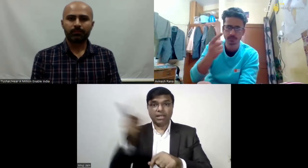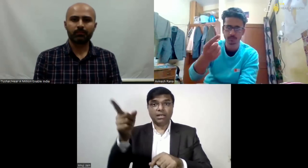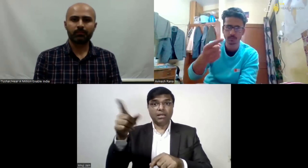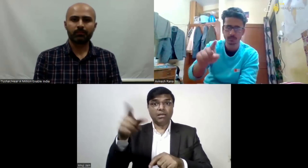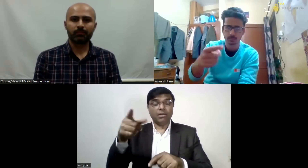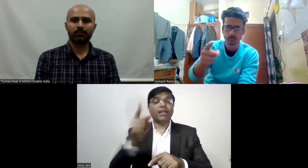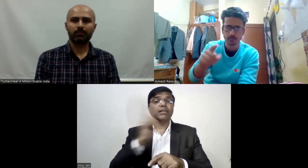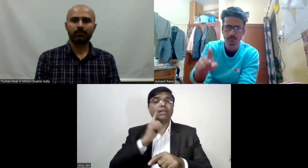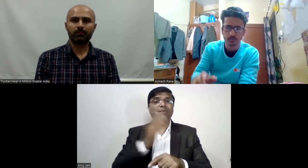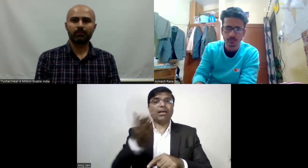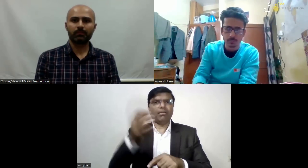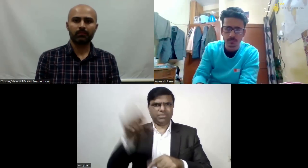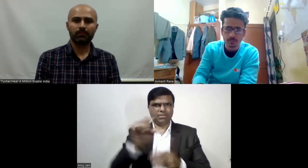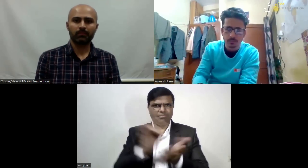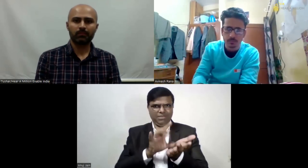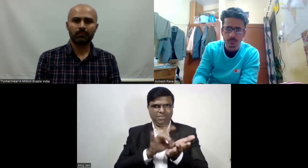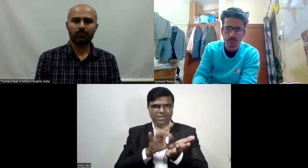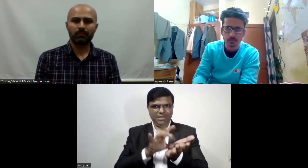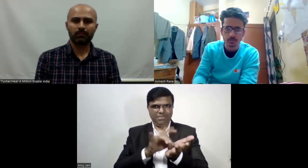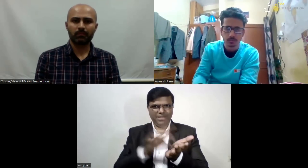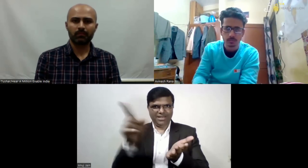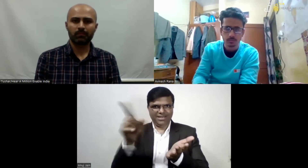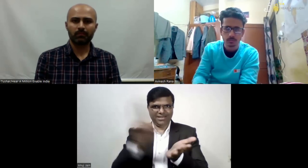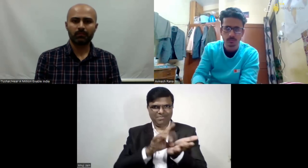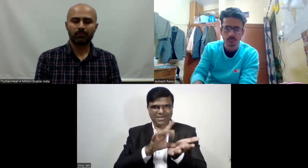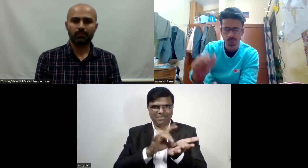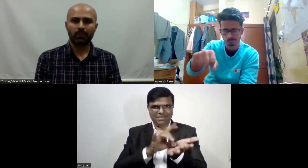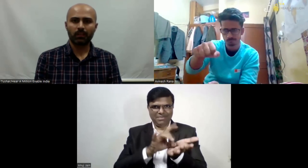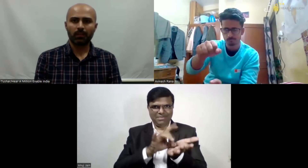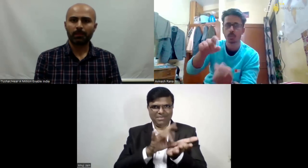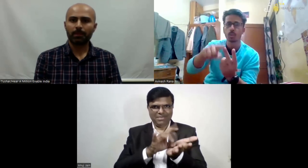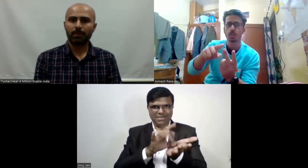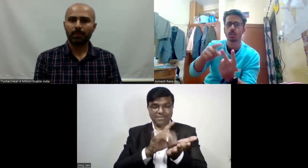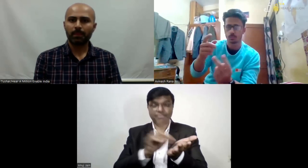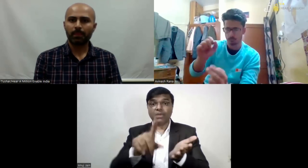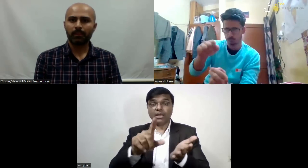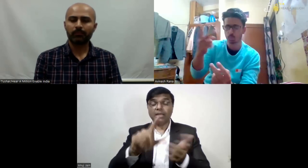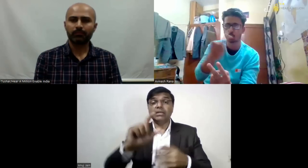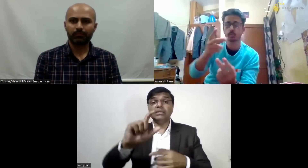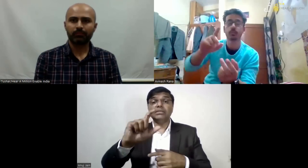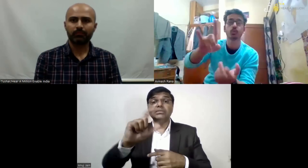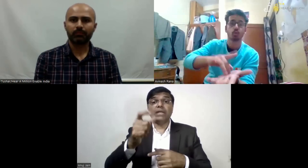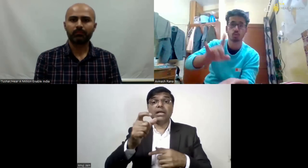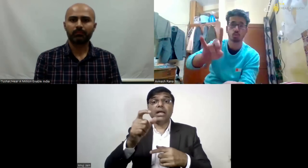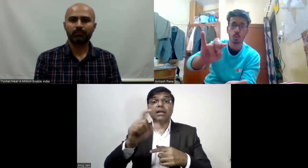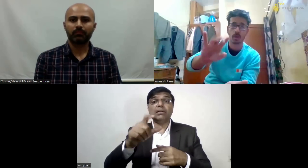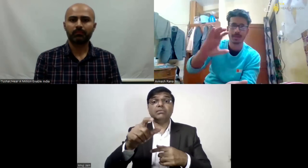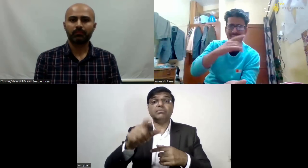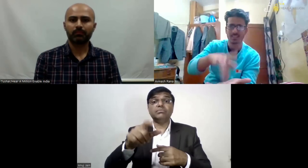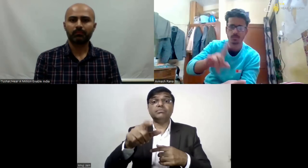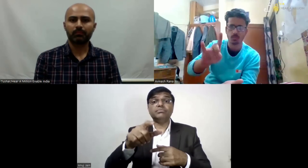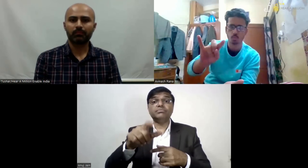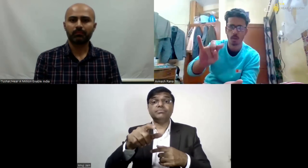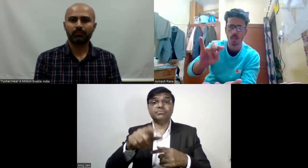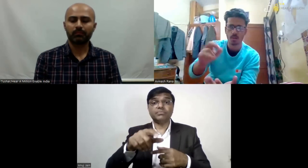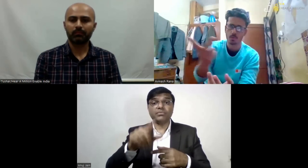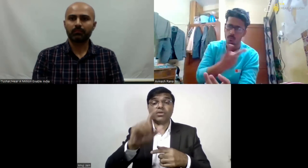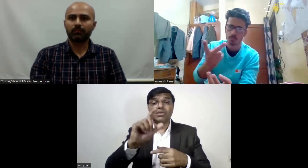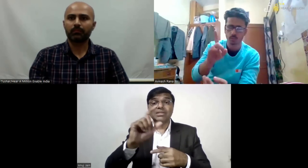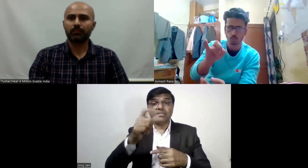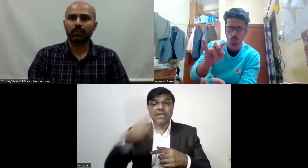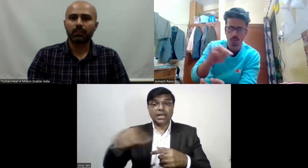you are in Chandigarh, right? You went to the PGI hospital. So they rejected your application, correct? Yes, they rejected